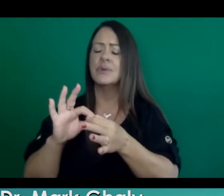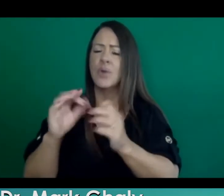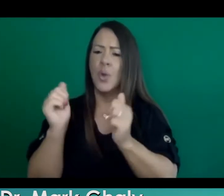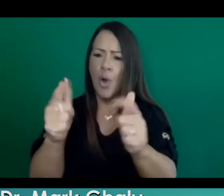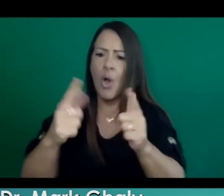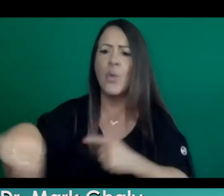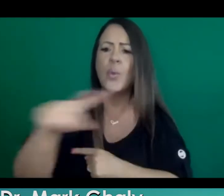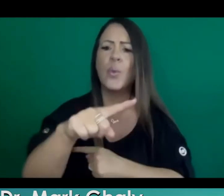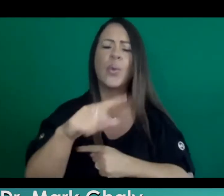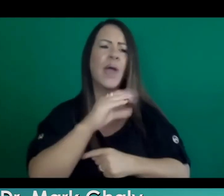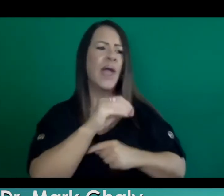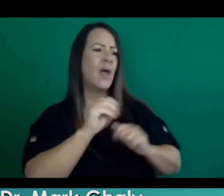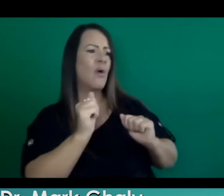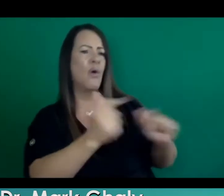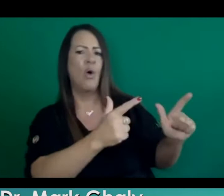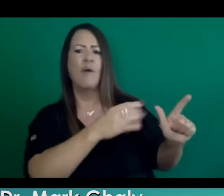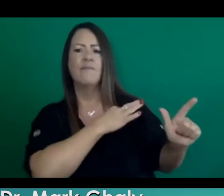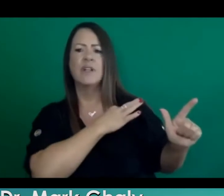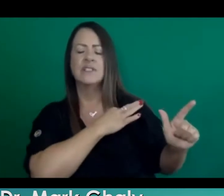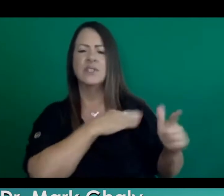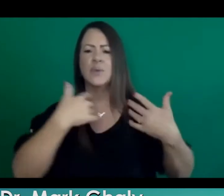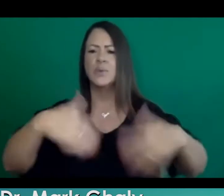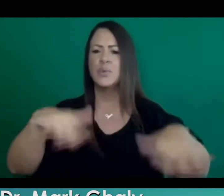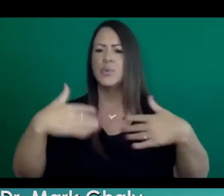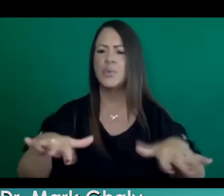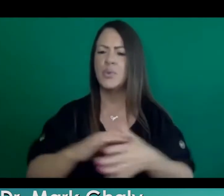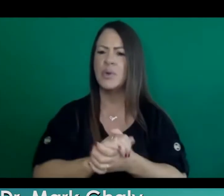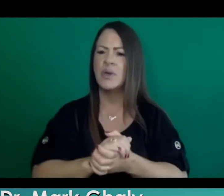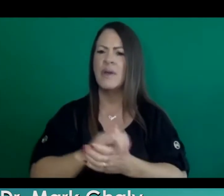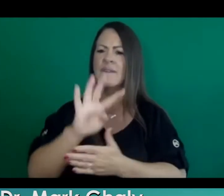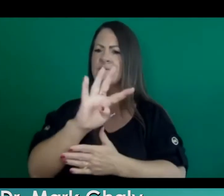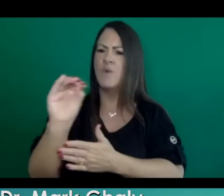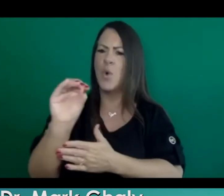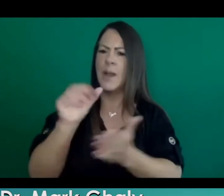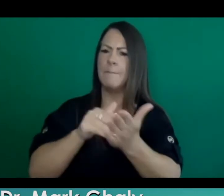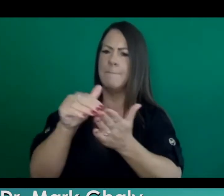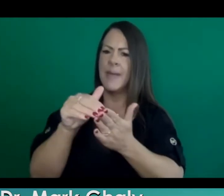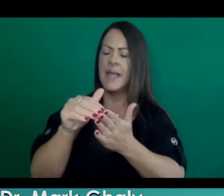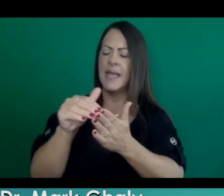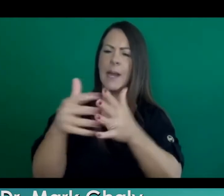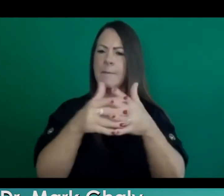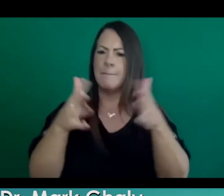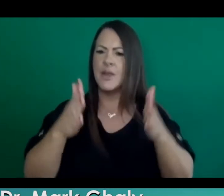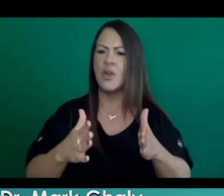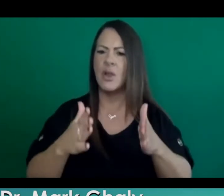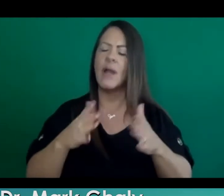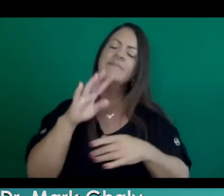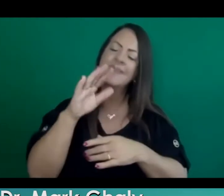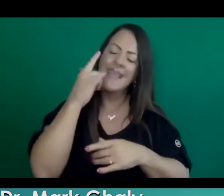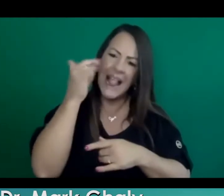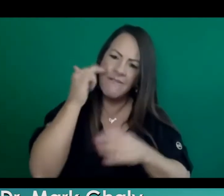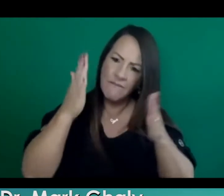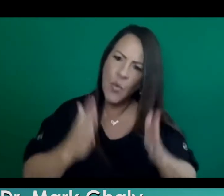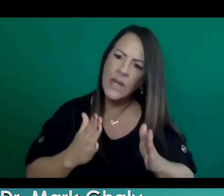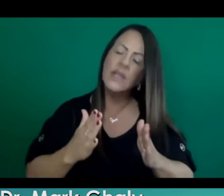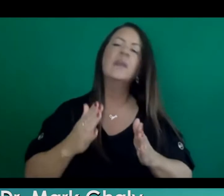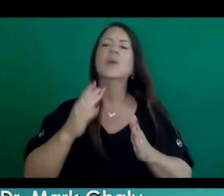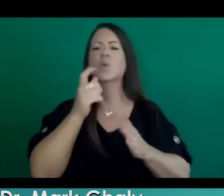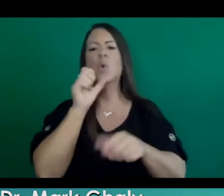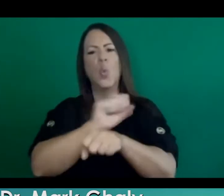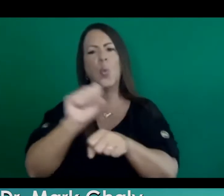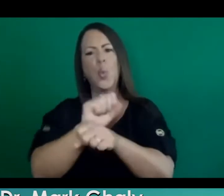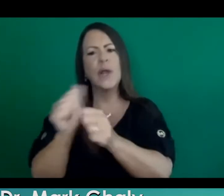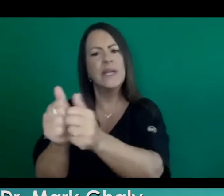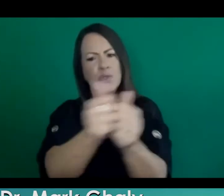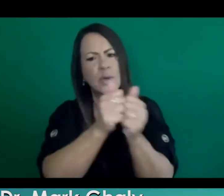together 40 million strong to bend the curve of COVID once, we're starting to see it happen again, and